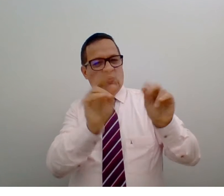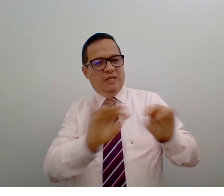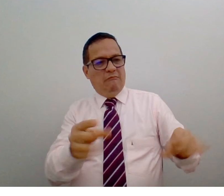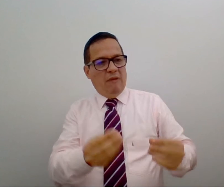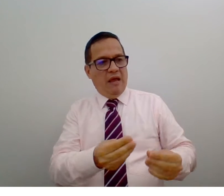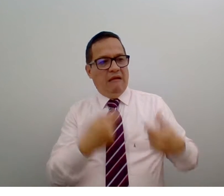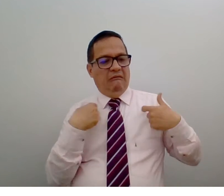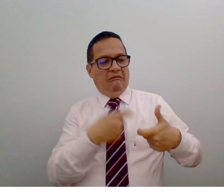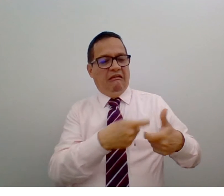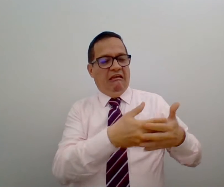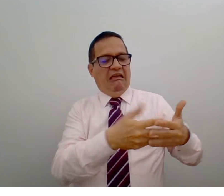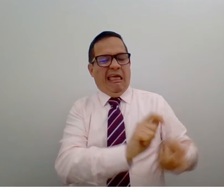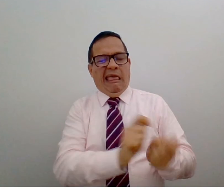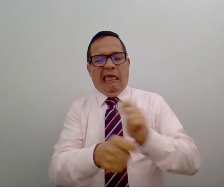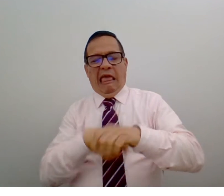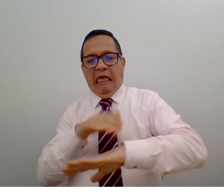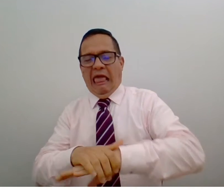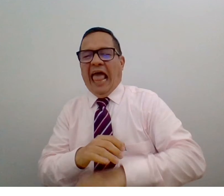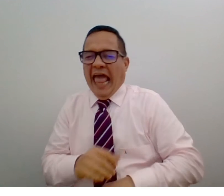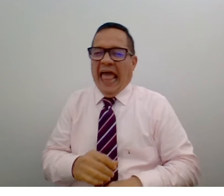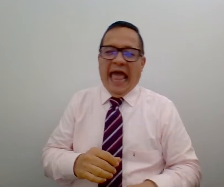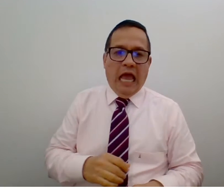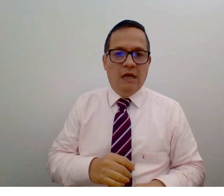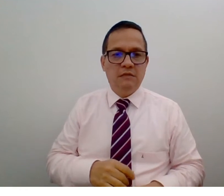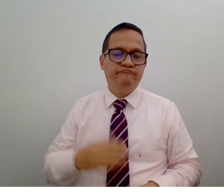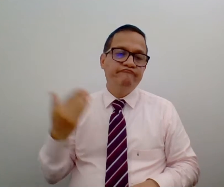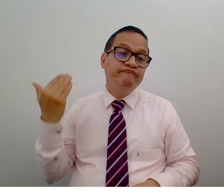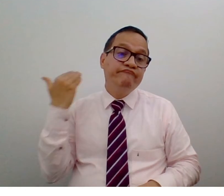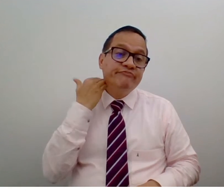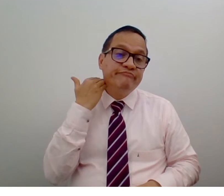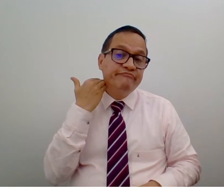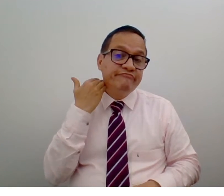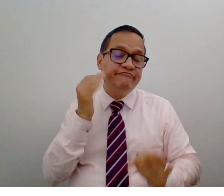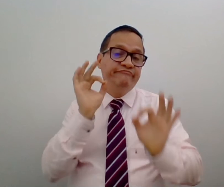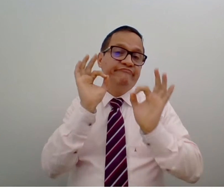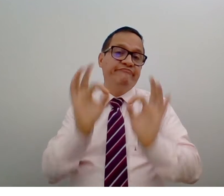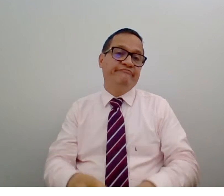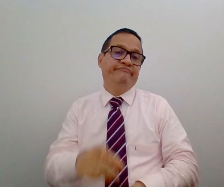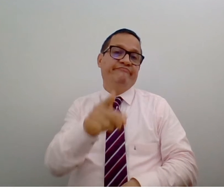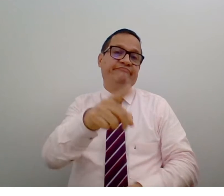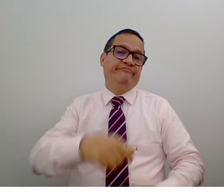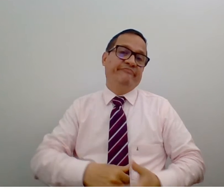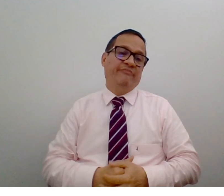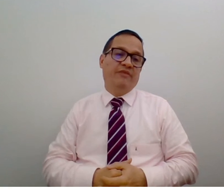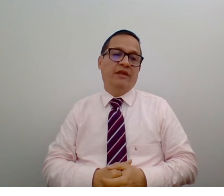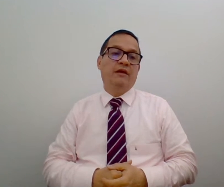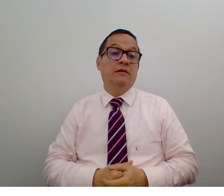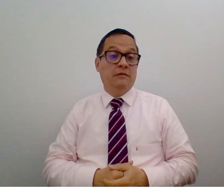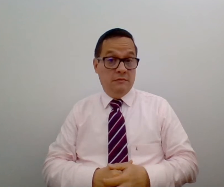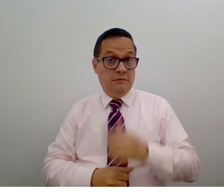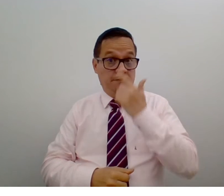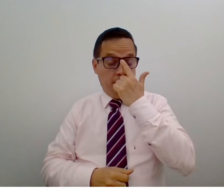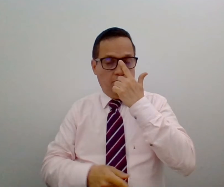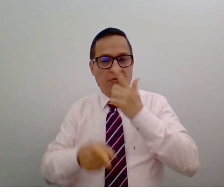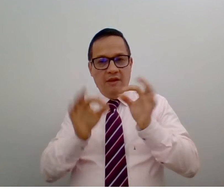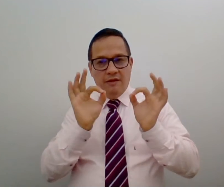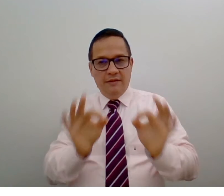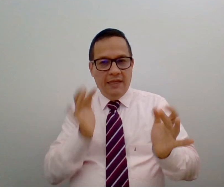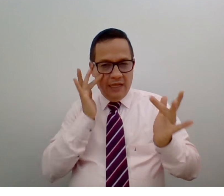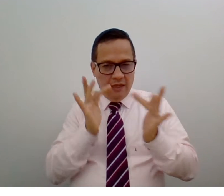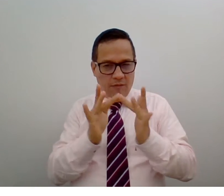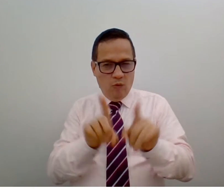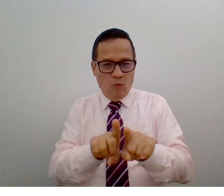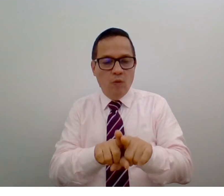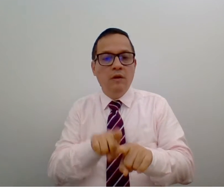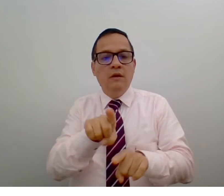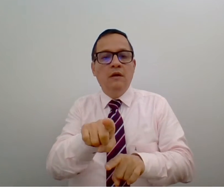composition. The activity was not carried out. If your work is at this level,